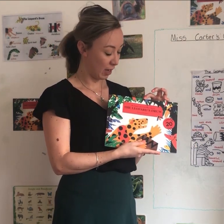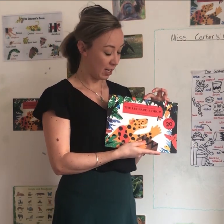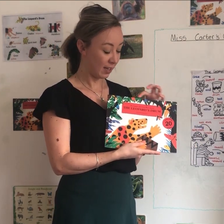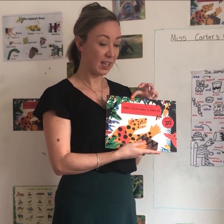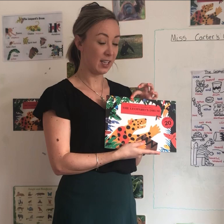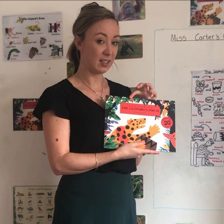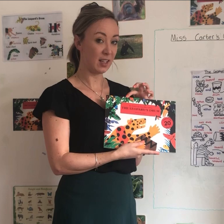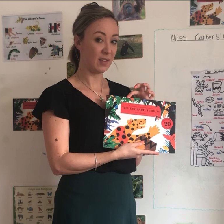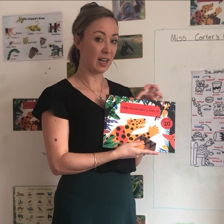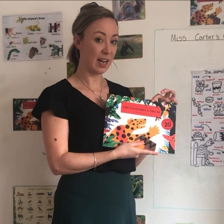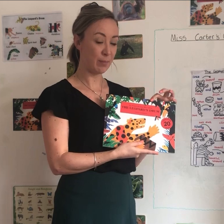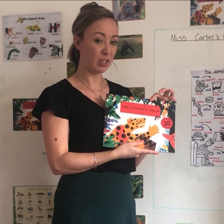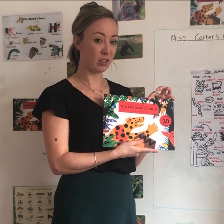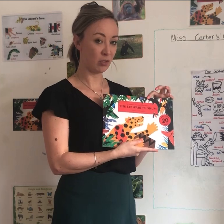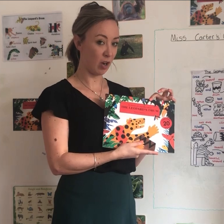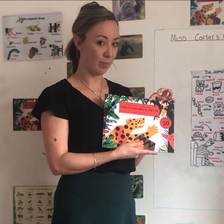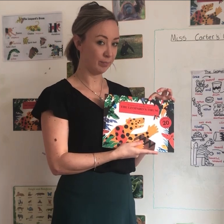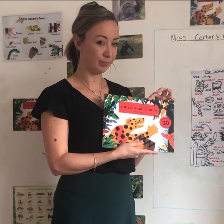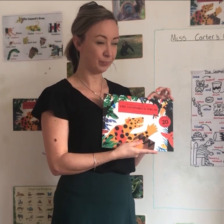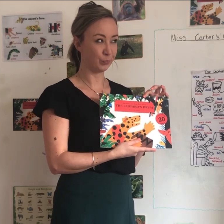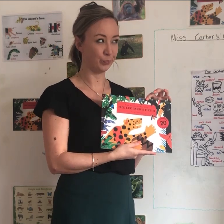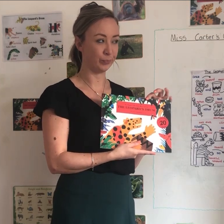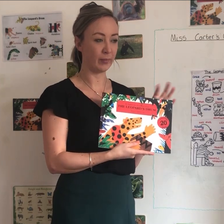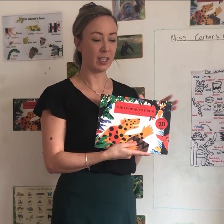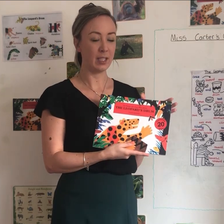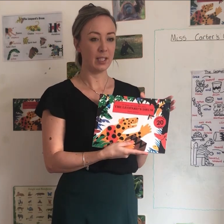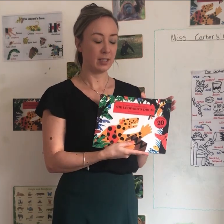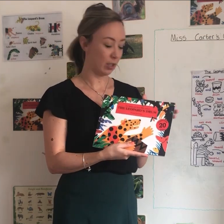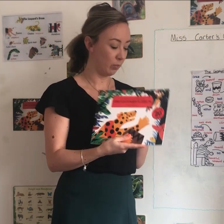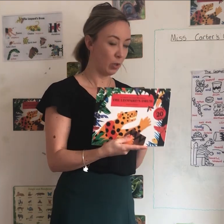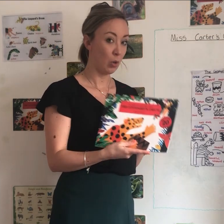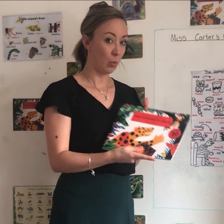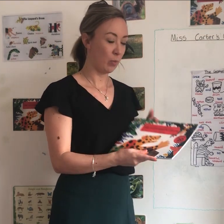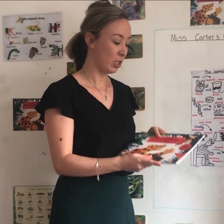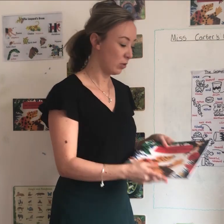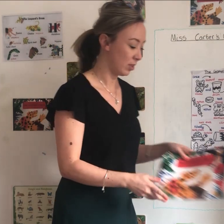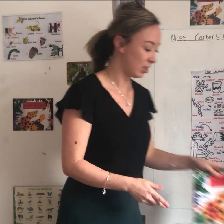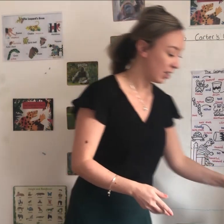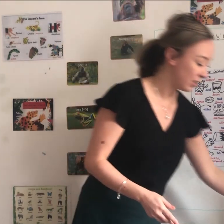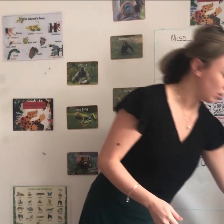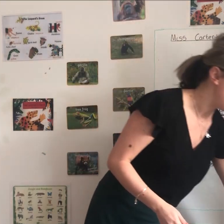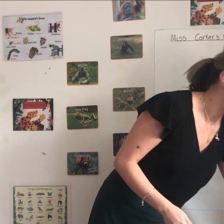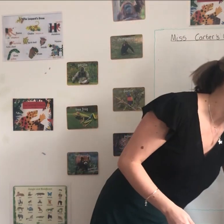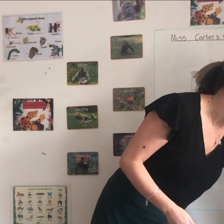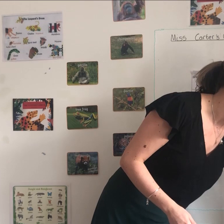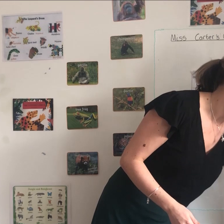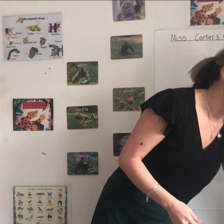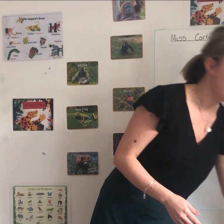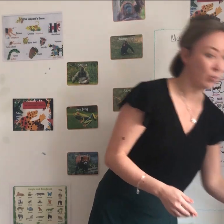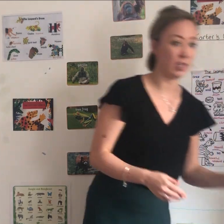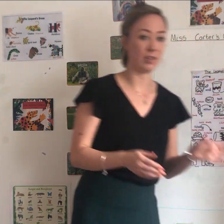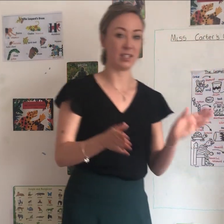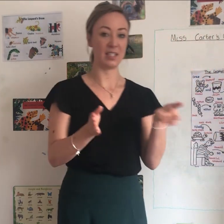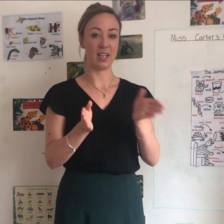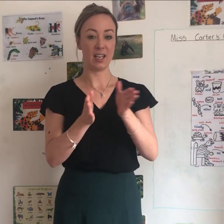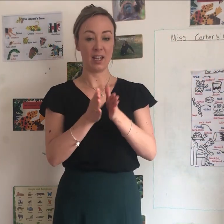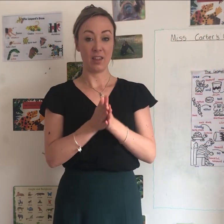story is The Leopard's Drum. So, when we do the title of our story, we're going to say